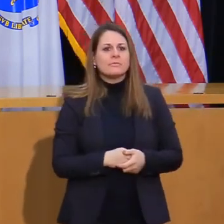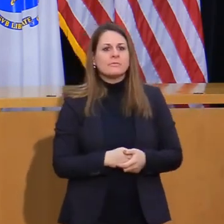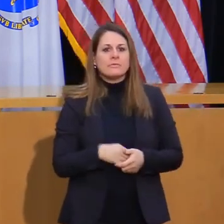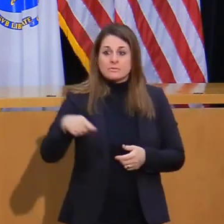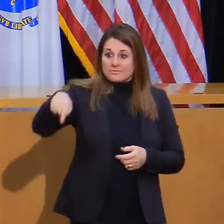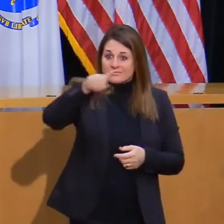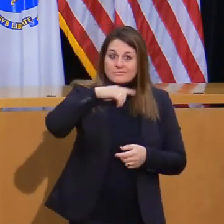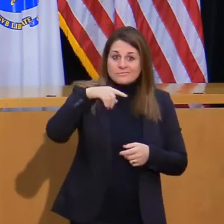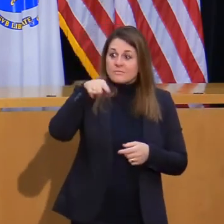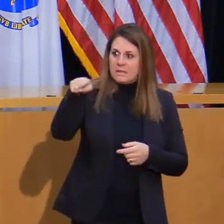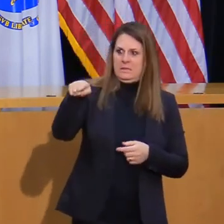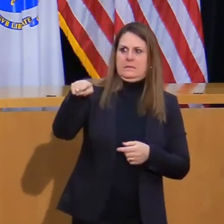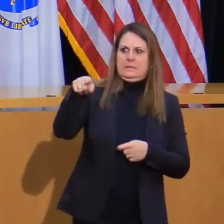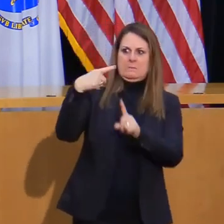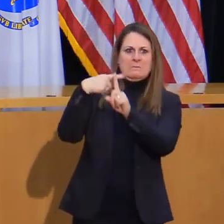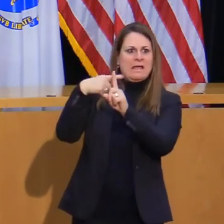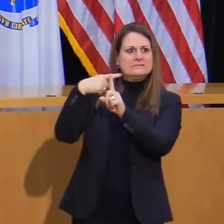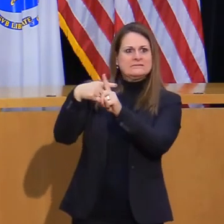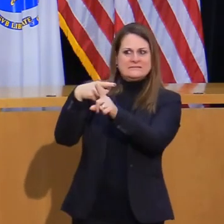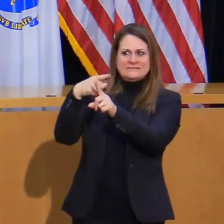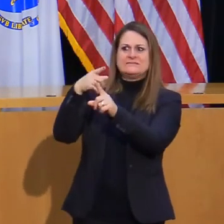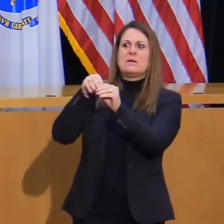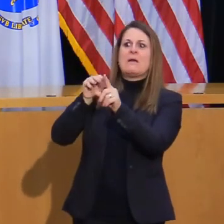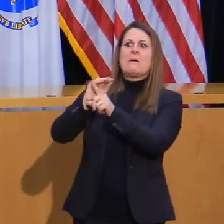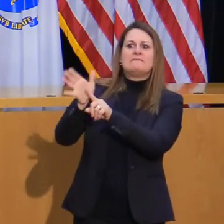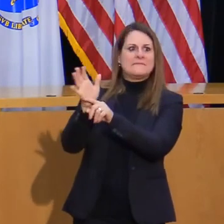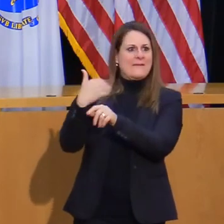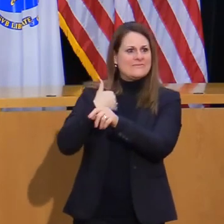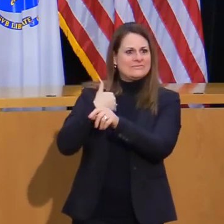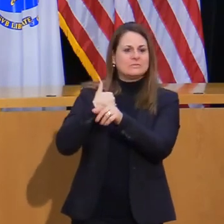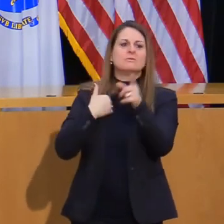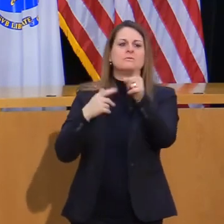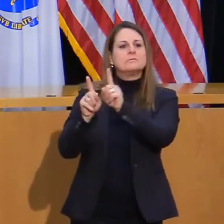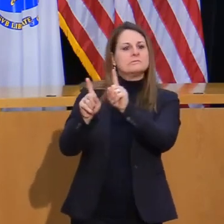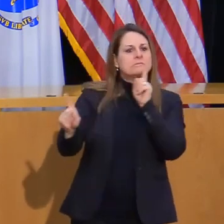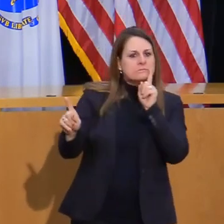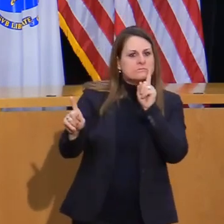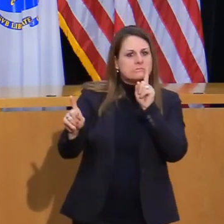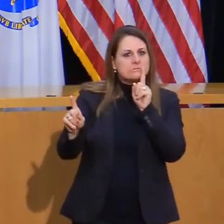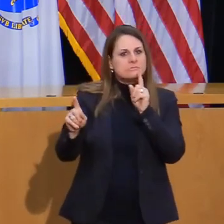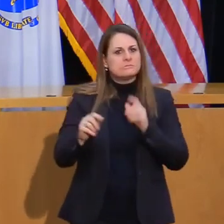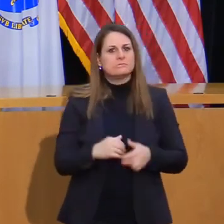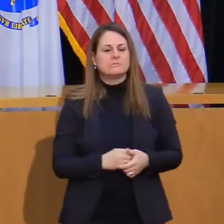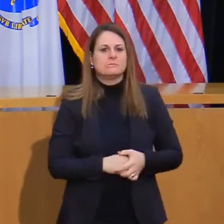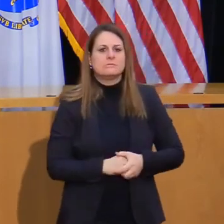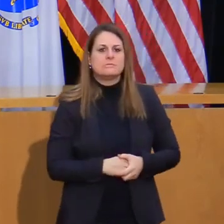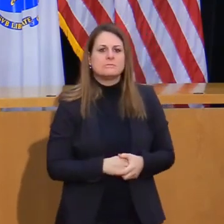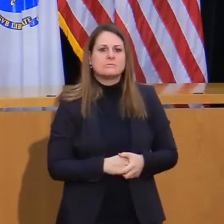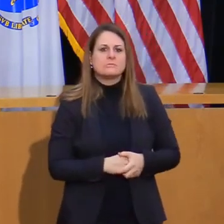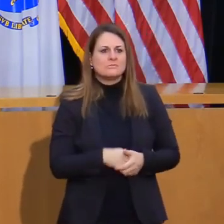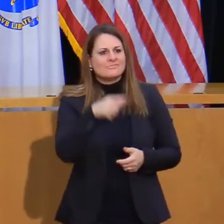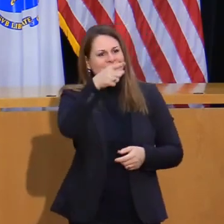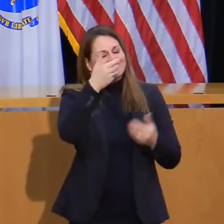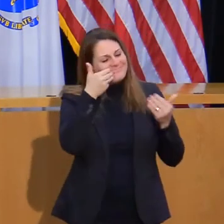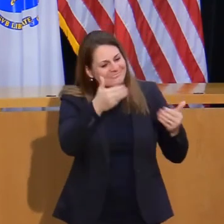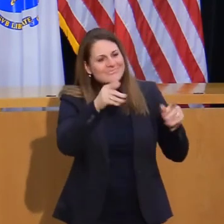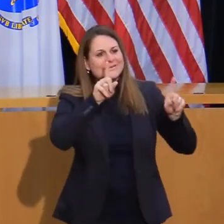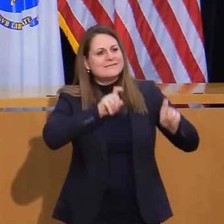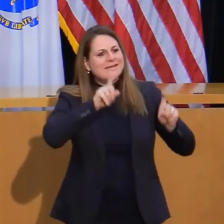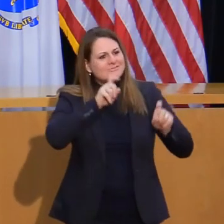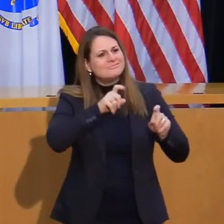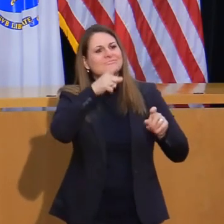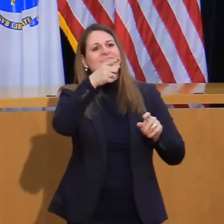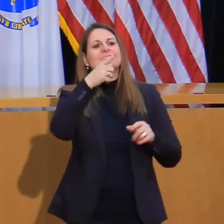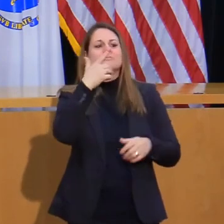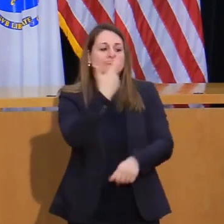any symptoms. Testing is a key part of our strategy of pushing back on the virus over the past year, and it